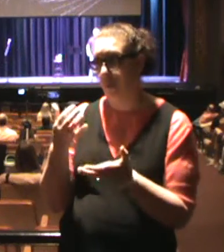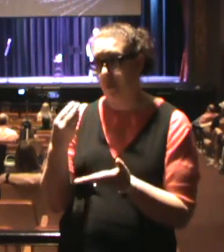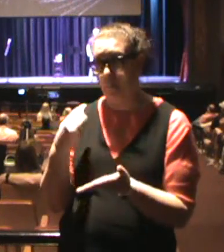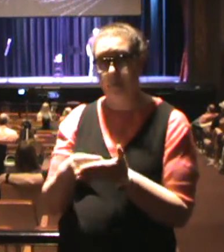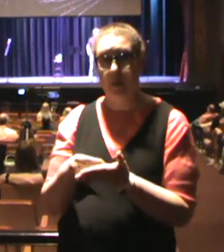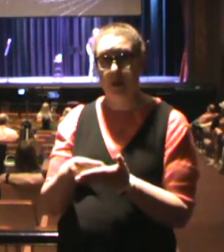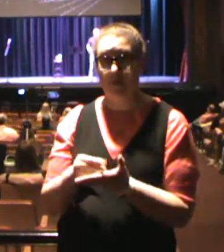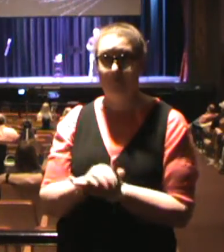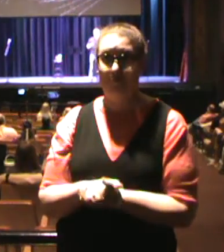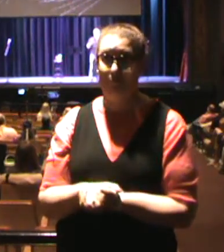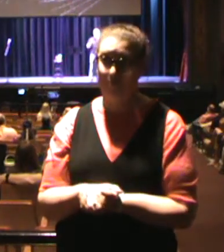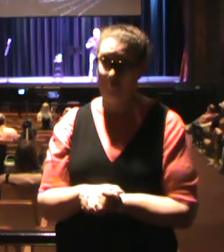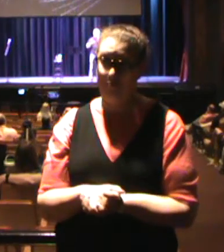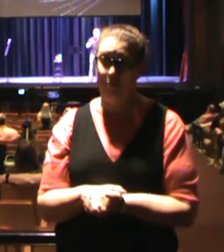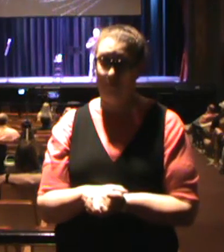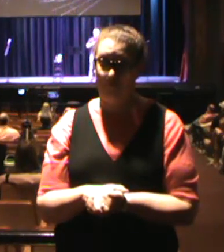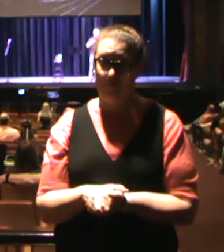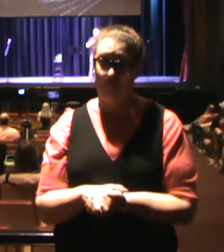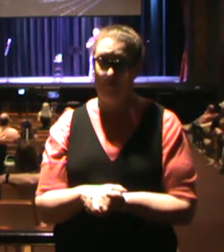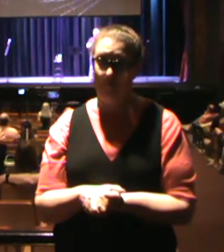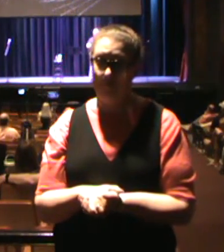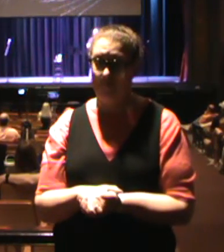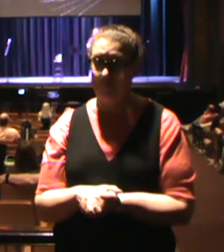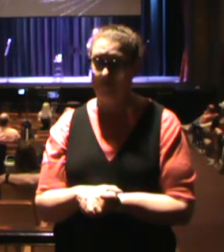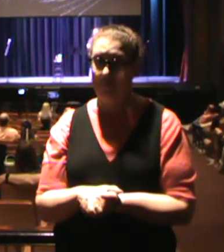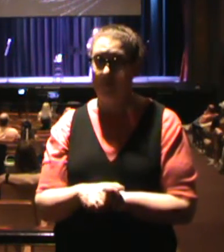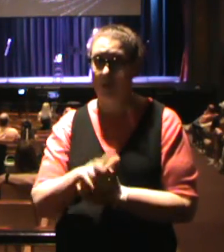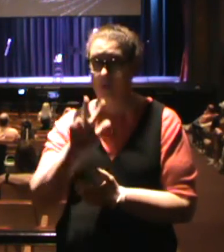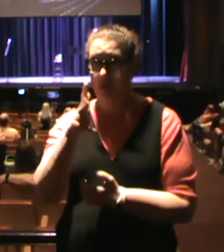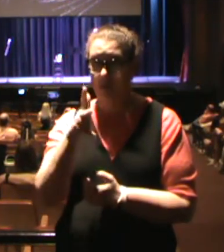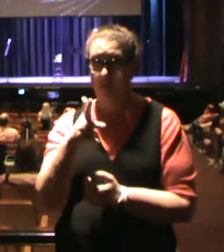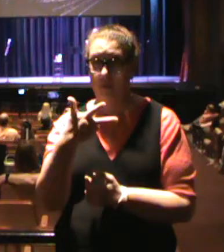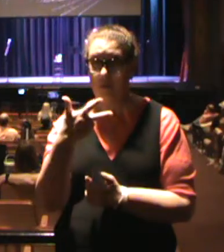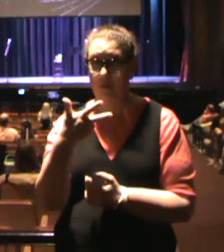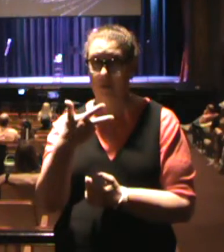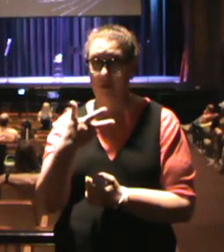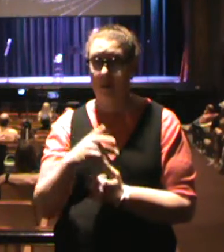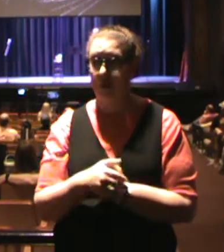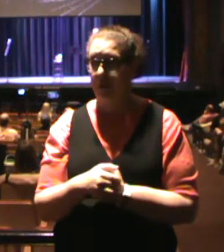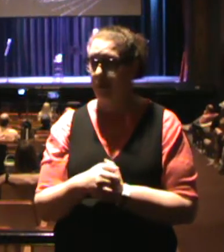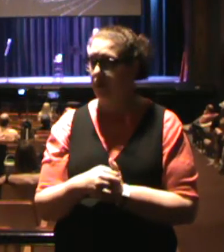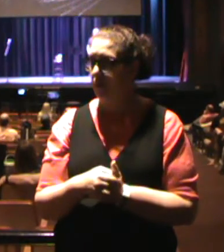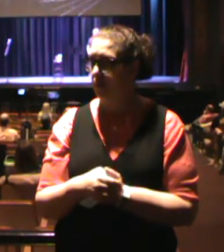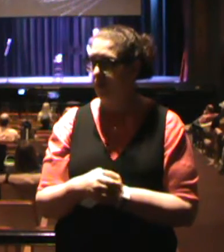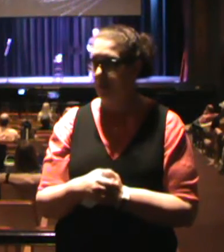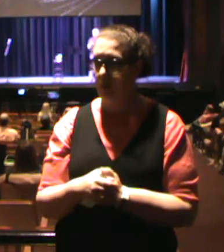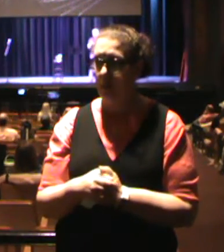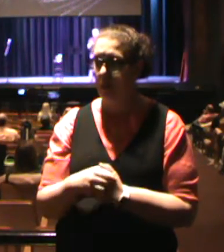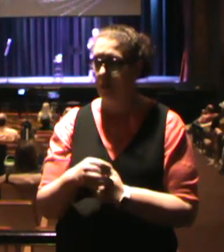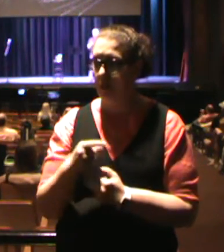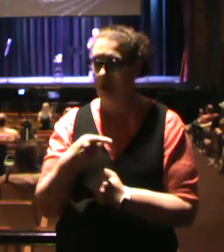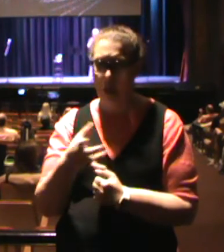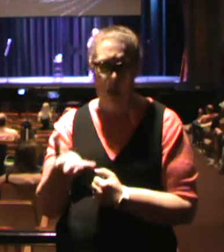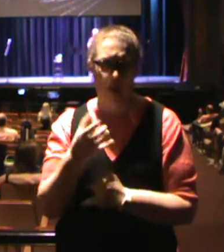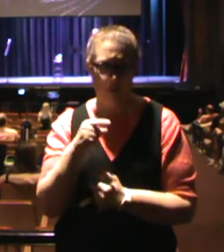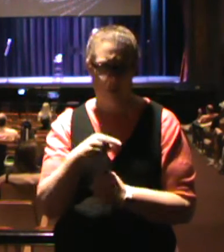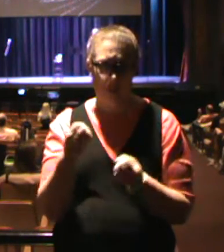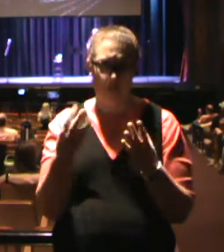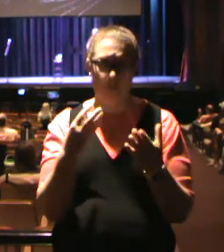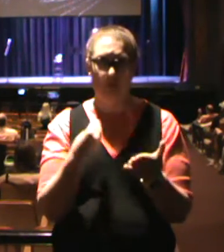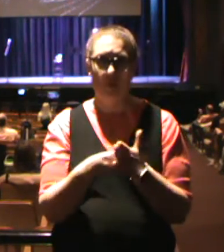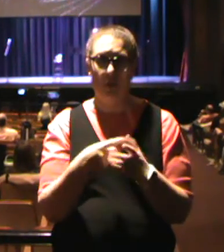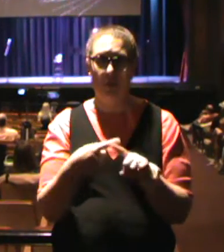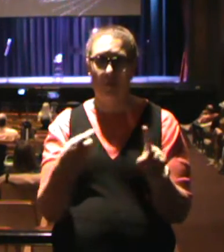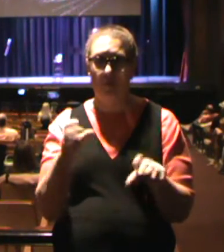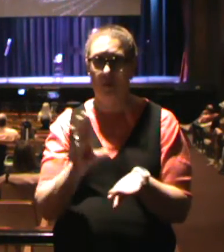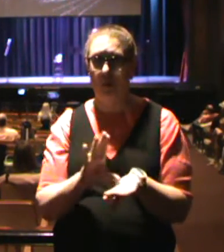church. It was pretty cool. Yeah, 3 people called me up, and they were actually pretty aggressive about it. I want this amount of money from the